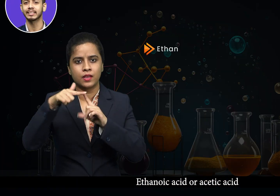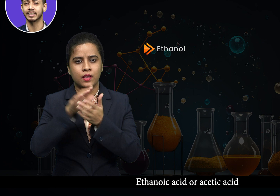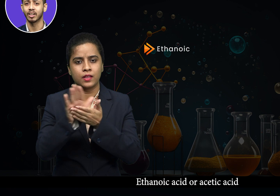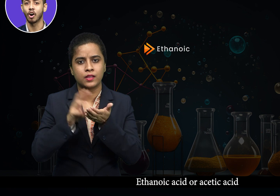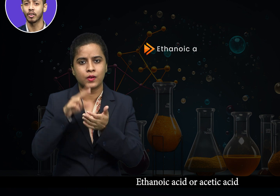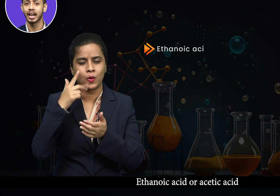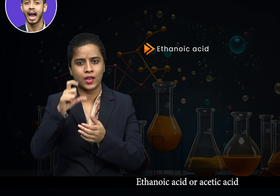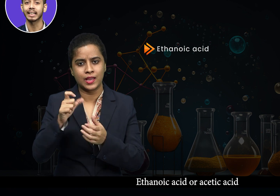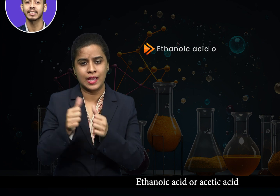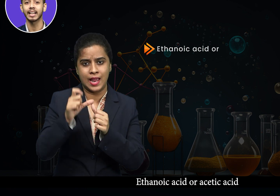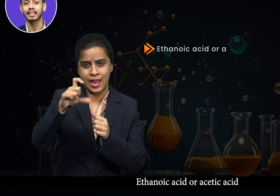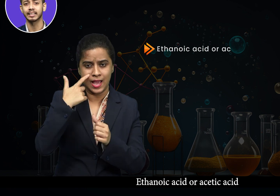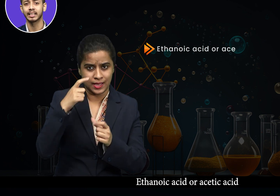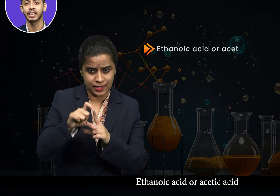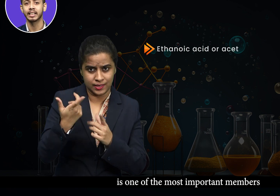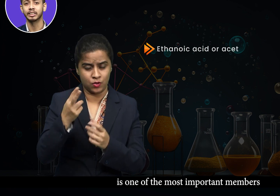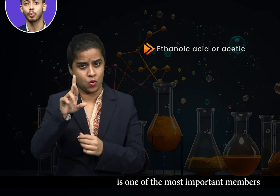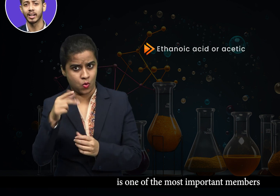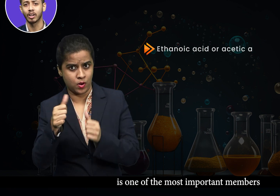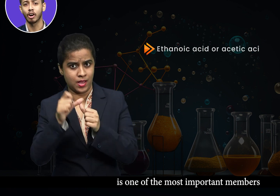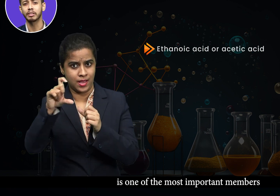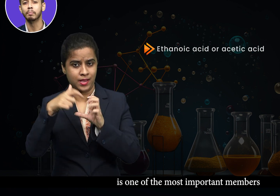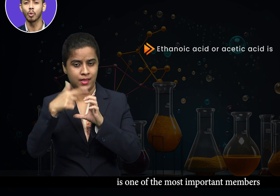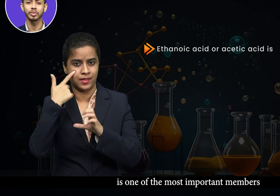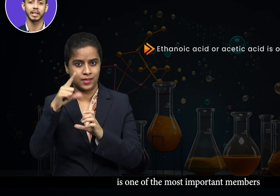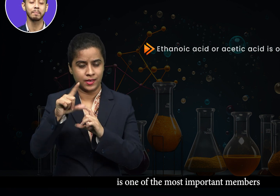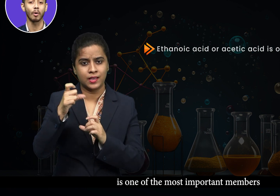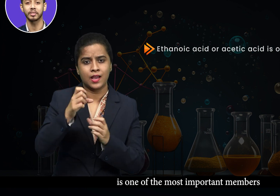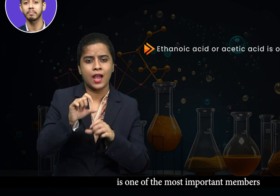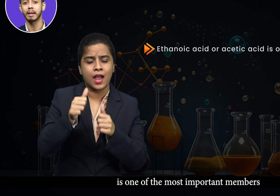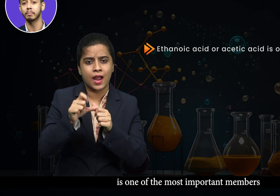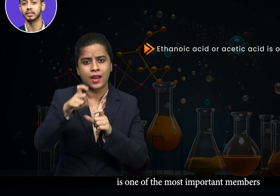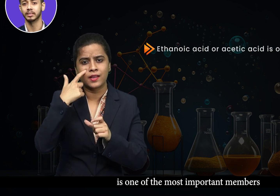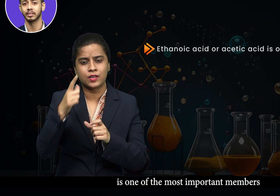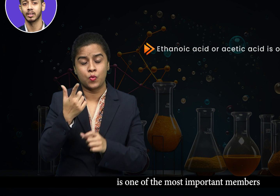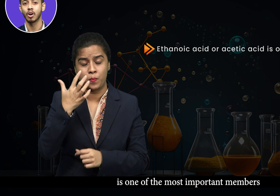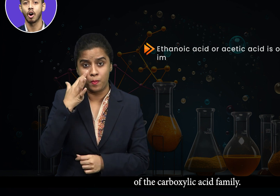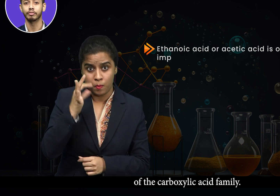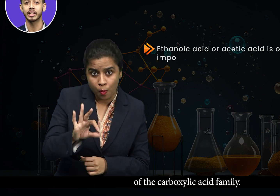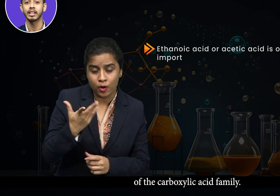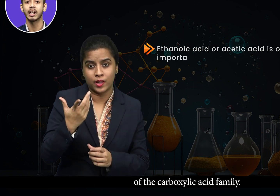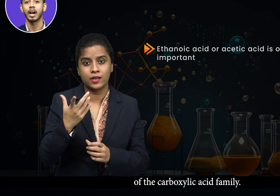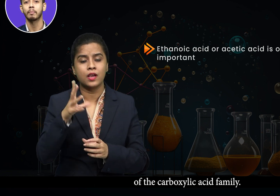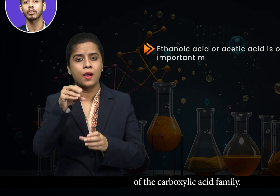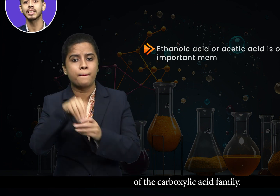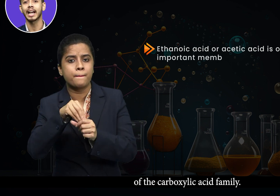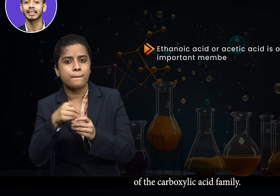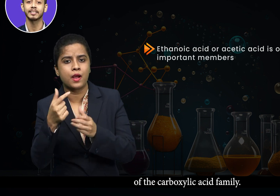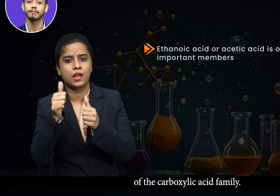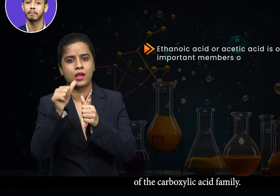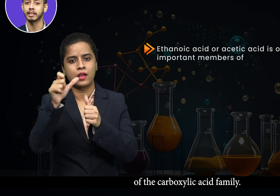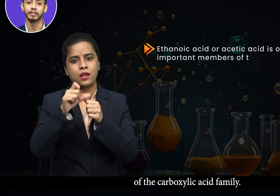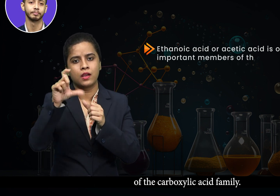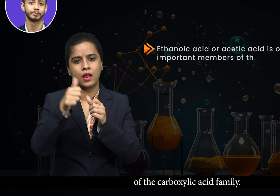Ethanoic acid or acetic acid is one of the most important members of the carboxylic